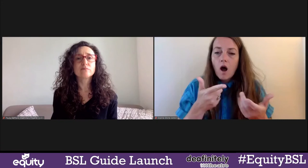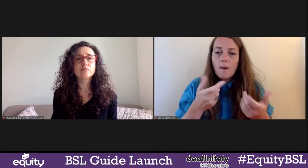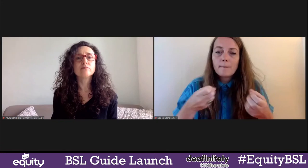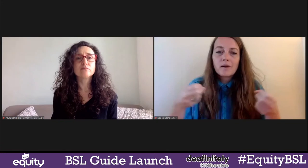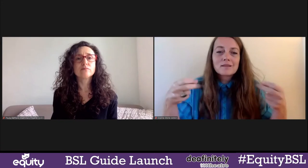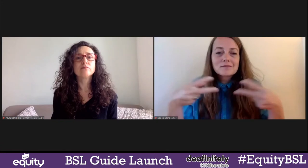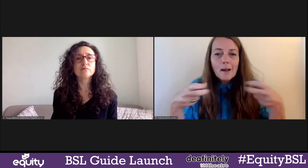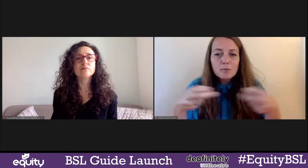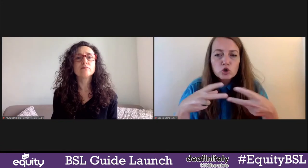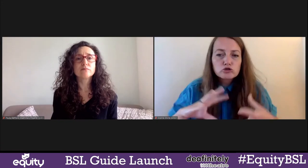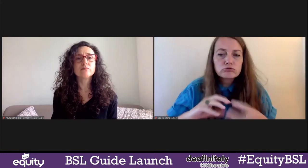larger budgets